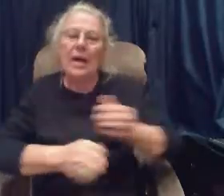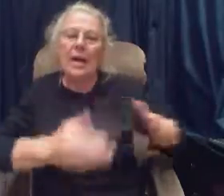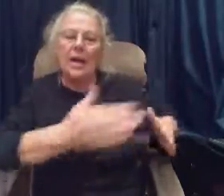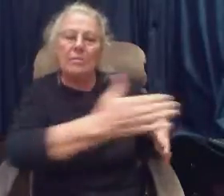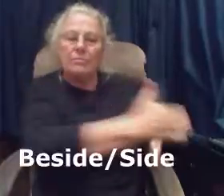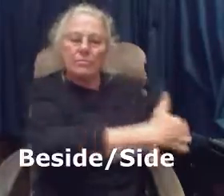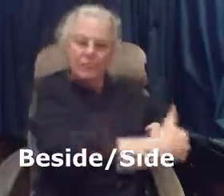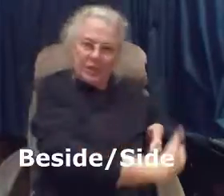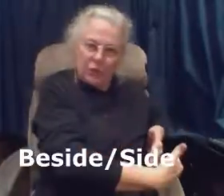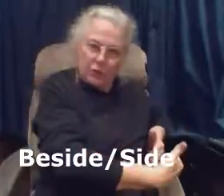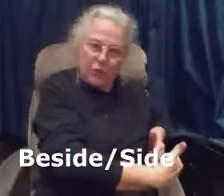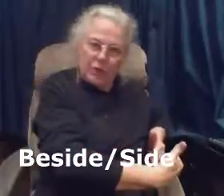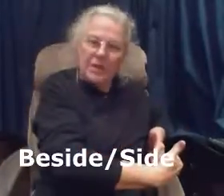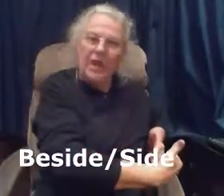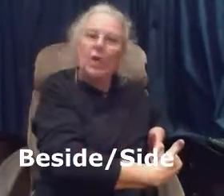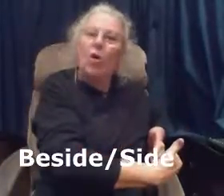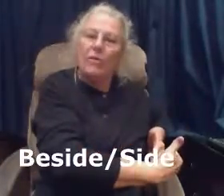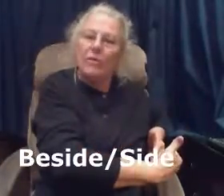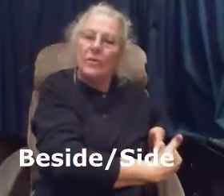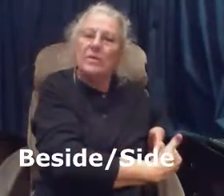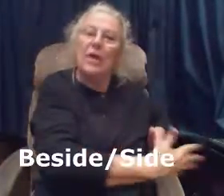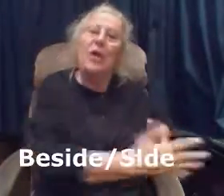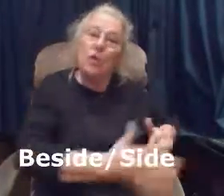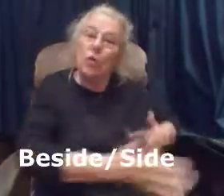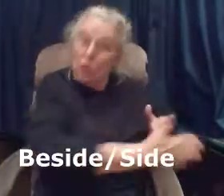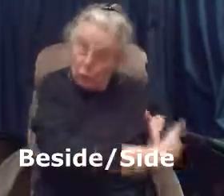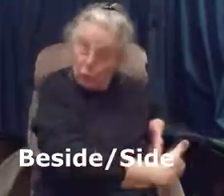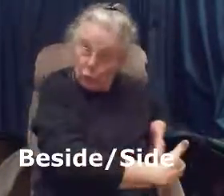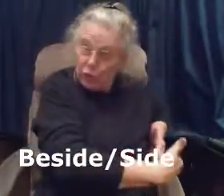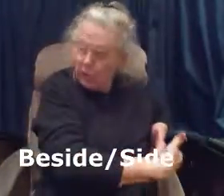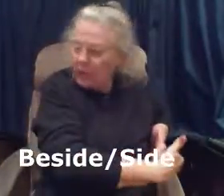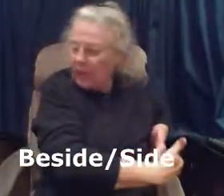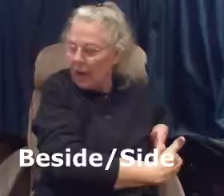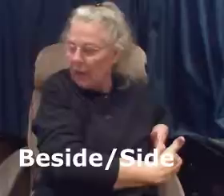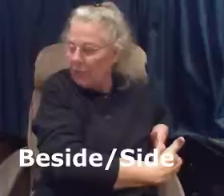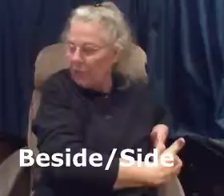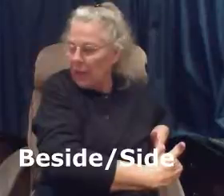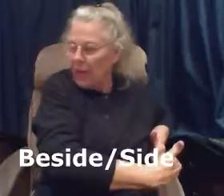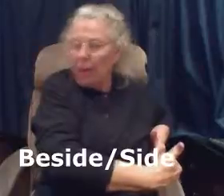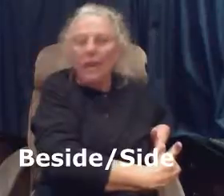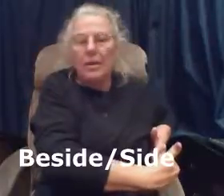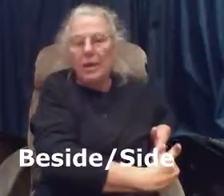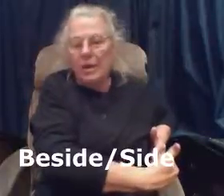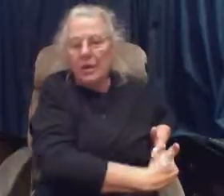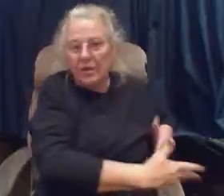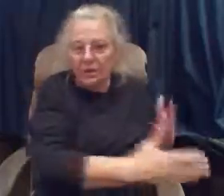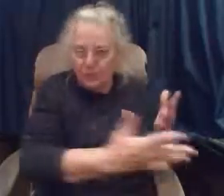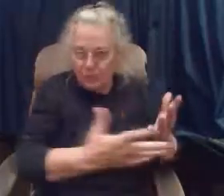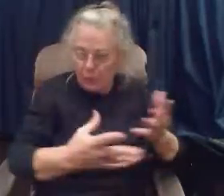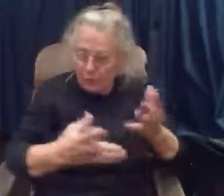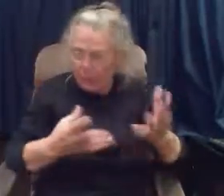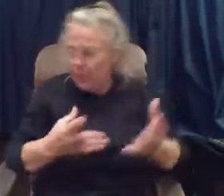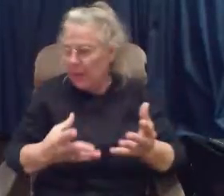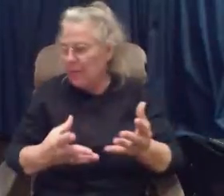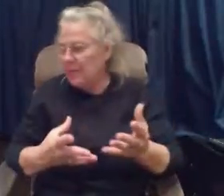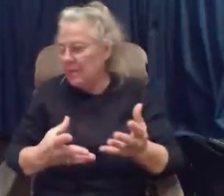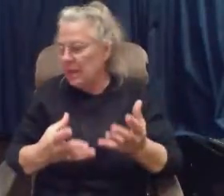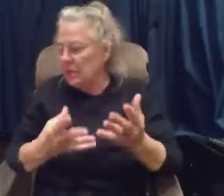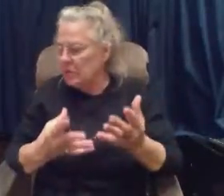Beside, and there you're going to take it off to the side. You're going to show your side. Now here's where it begins to get just